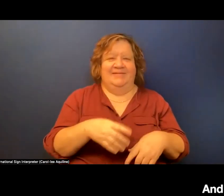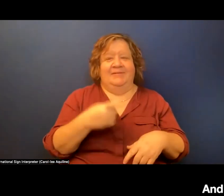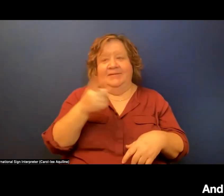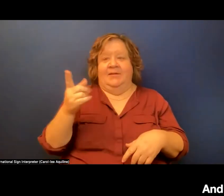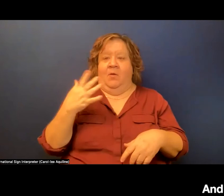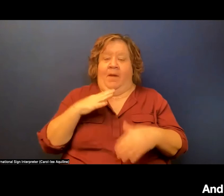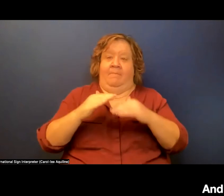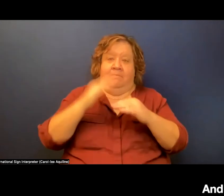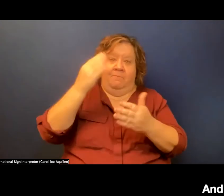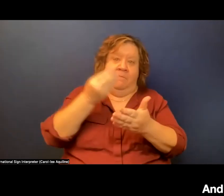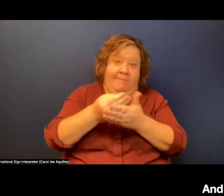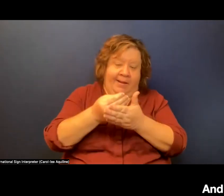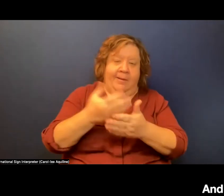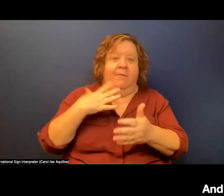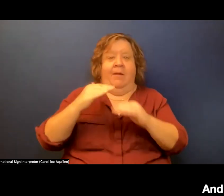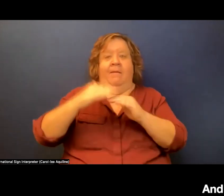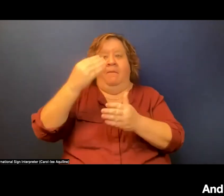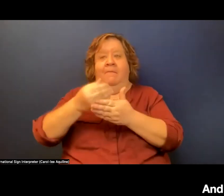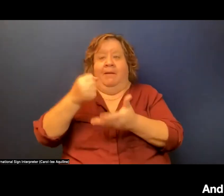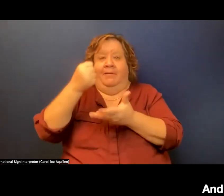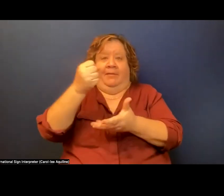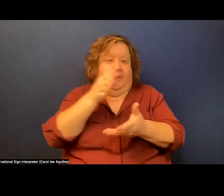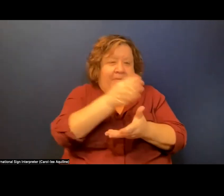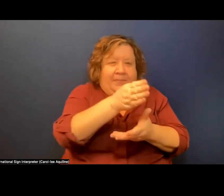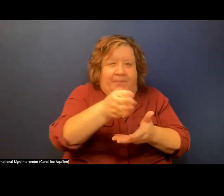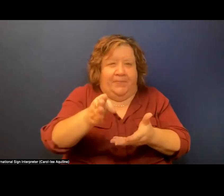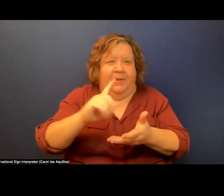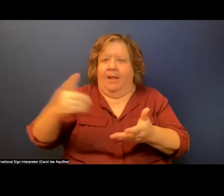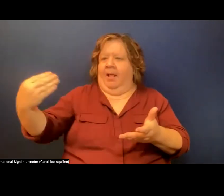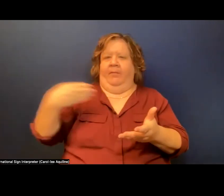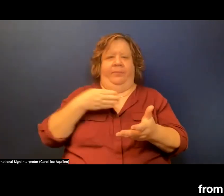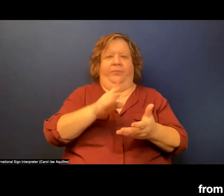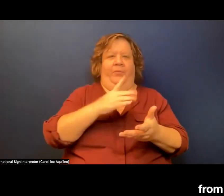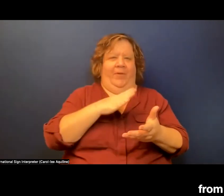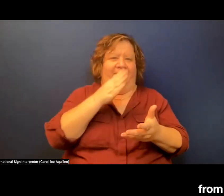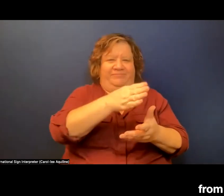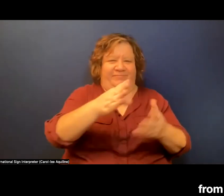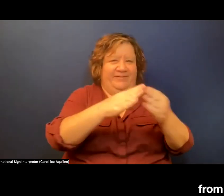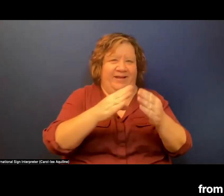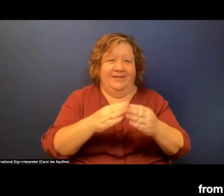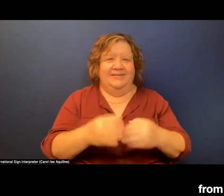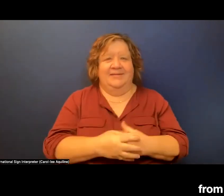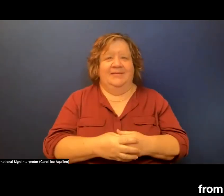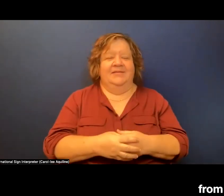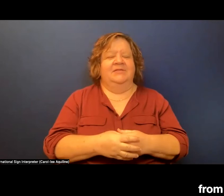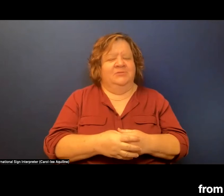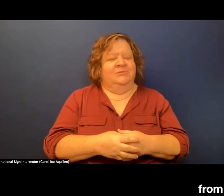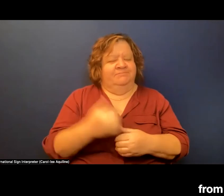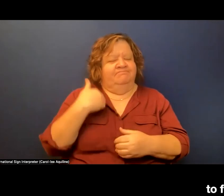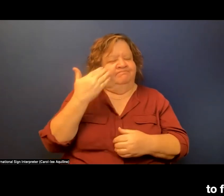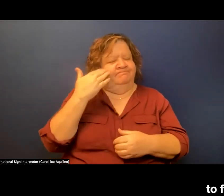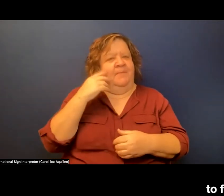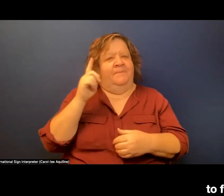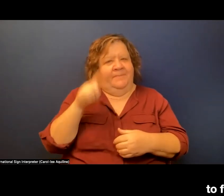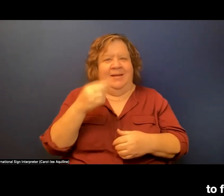grassroots organisations, and we really do recognise the need for that. I think from my team, it is quite